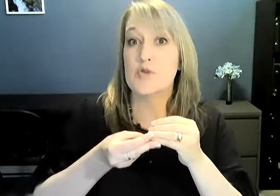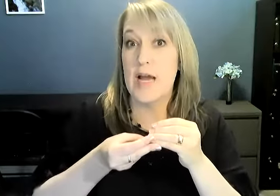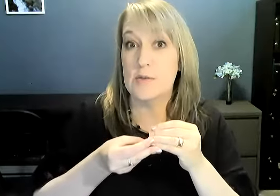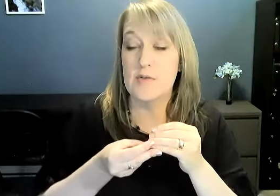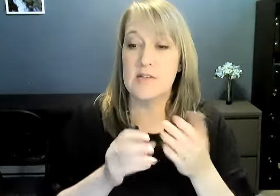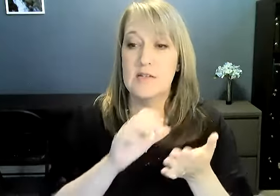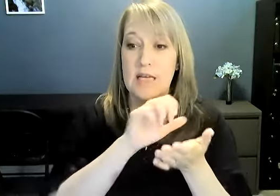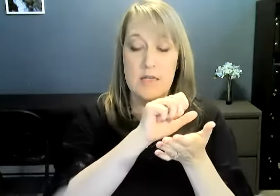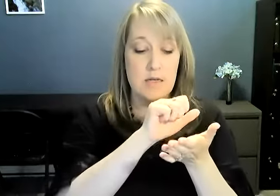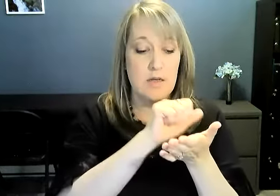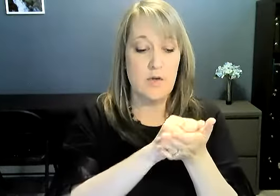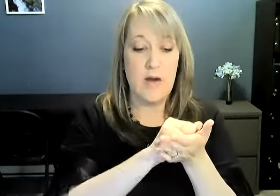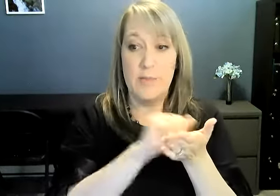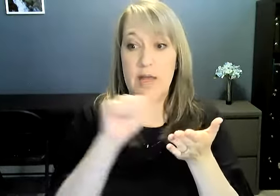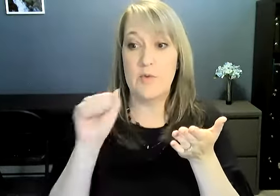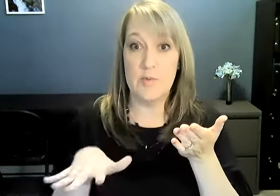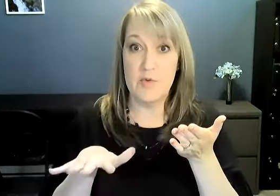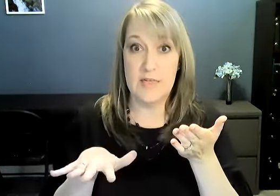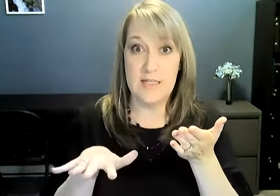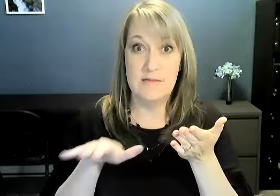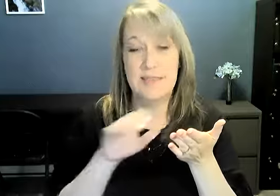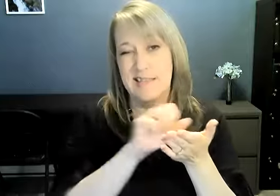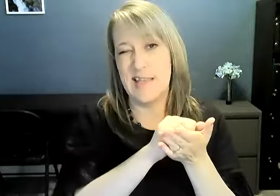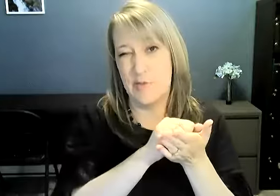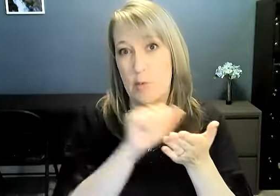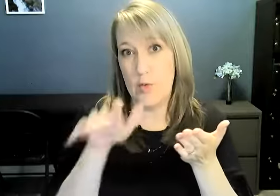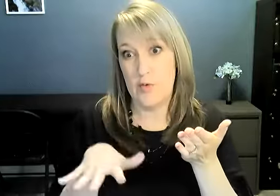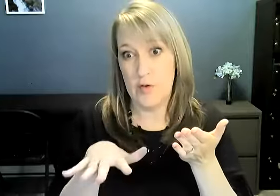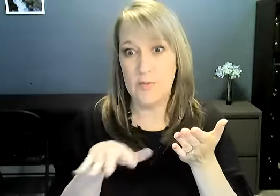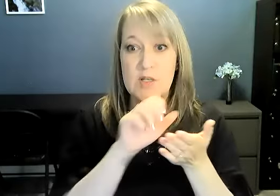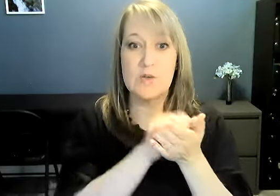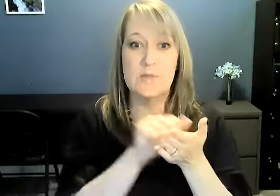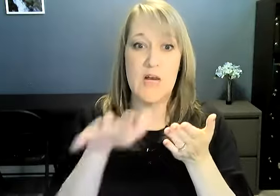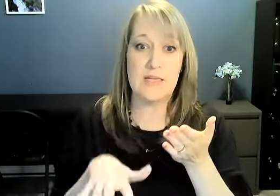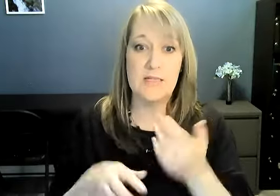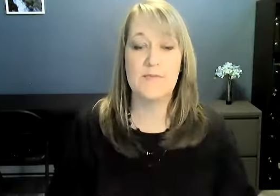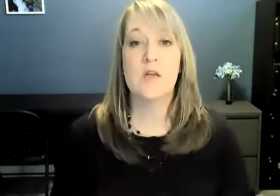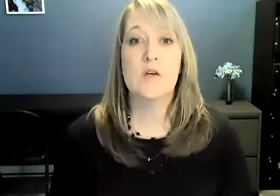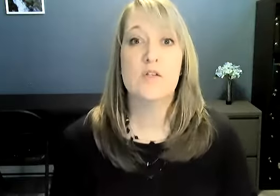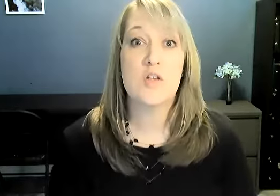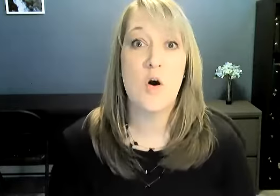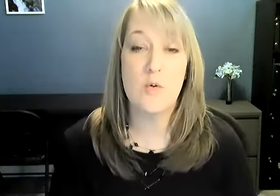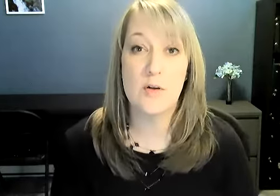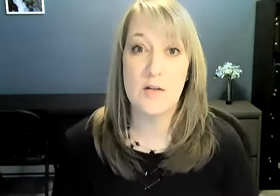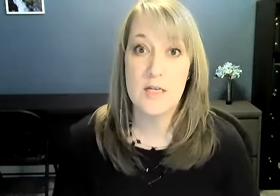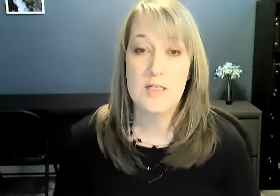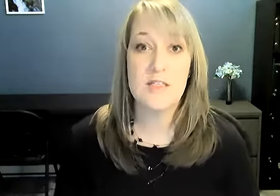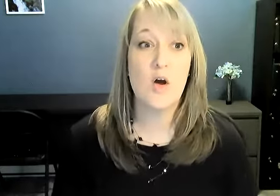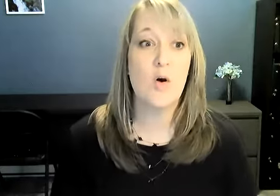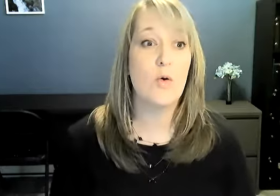Subtract, we've also done. Grab it and remove it. It's the sign for remove too, so subtract. Total. So